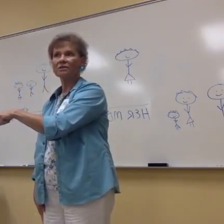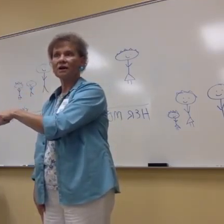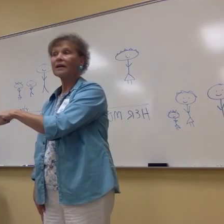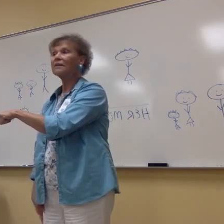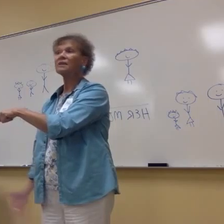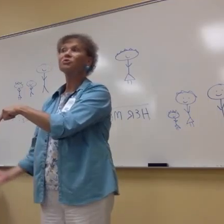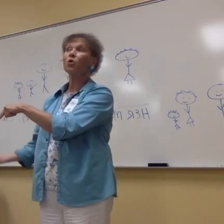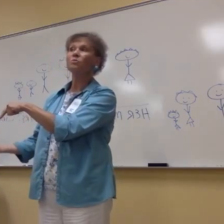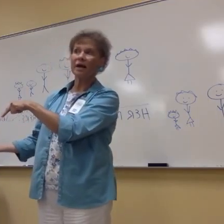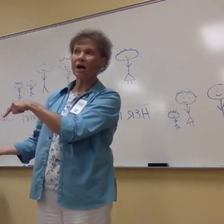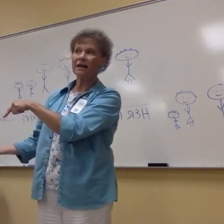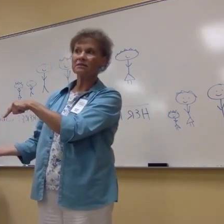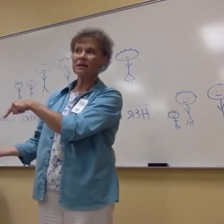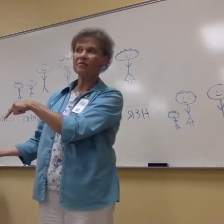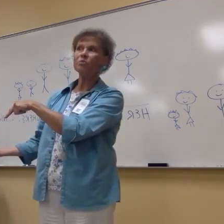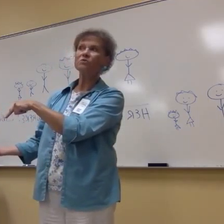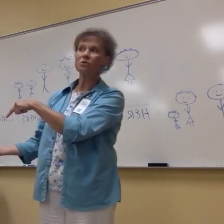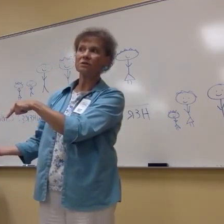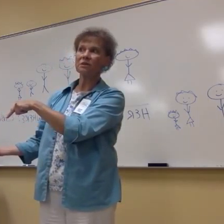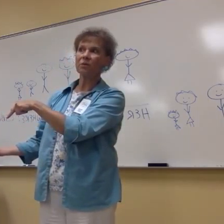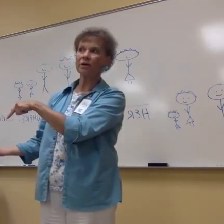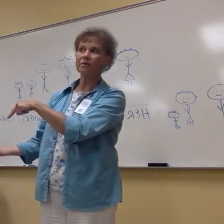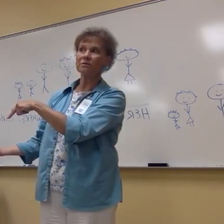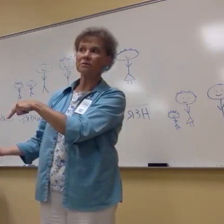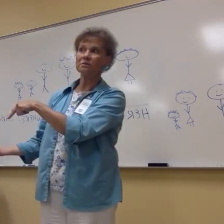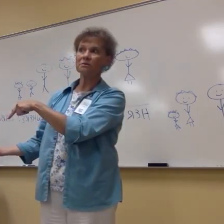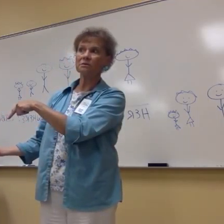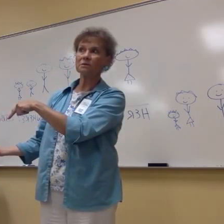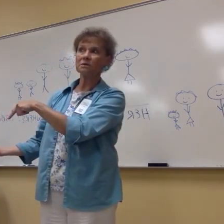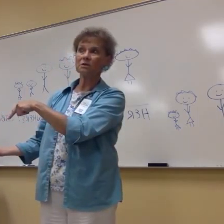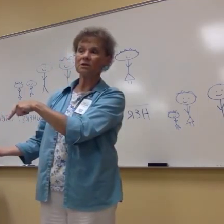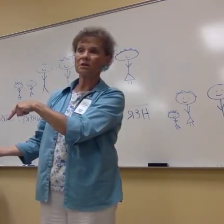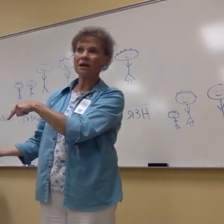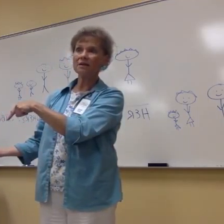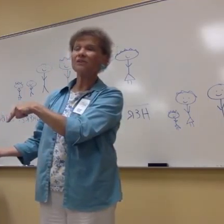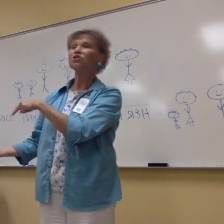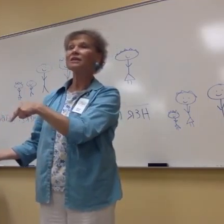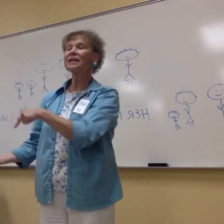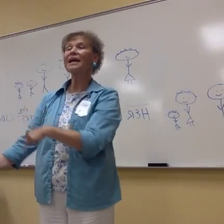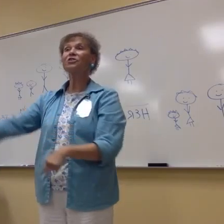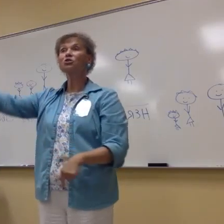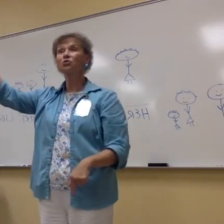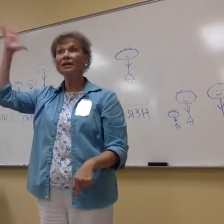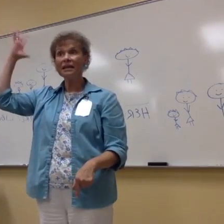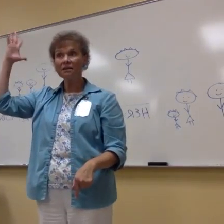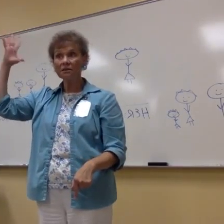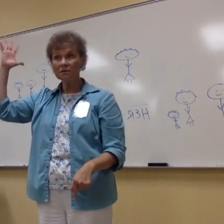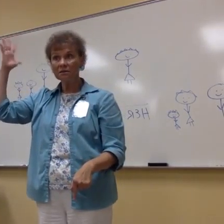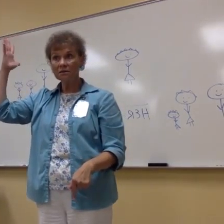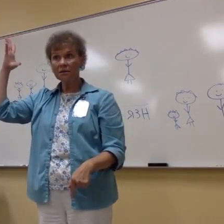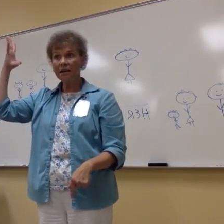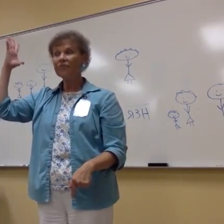just going into space there, right? So the man, his children, here.